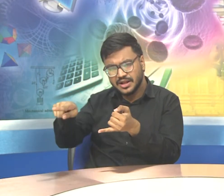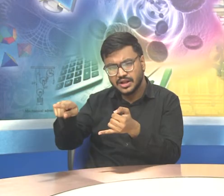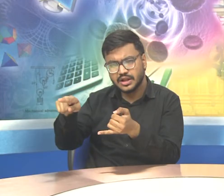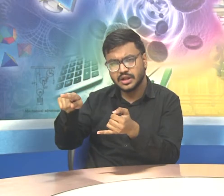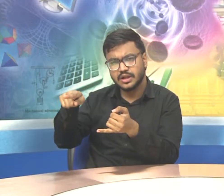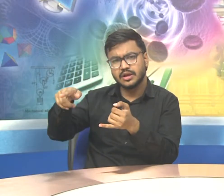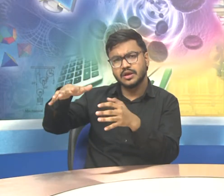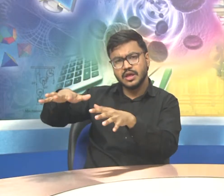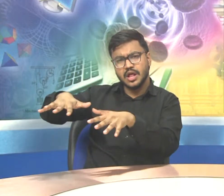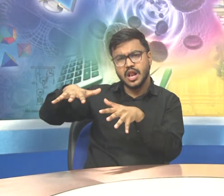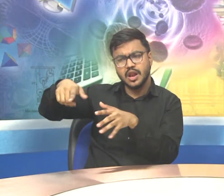is